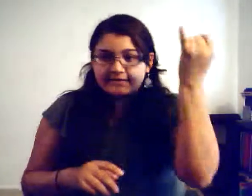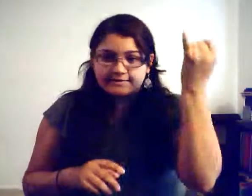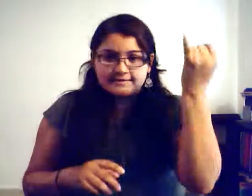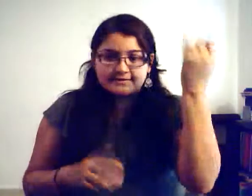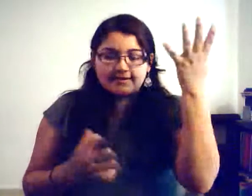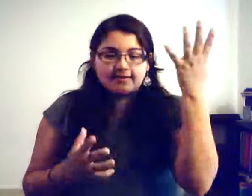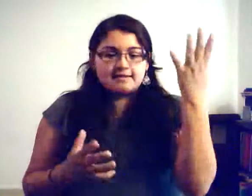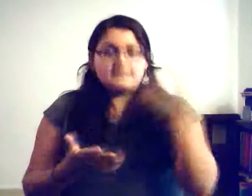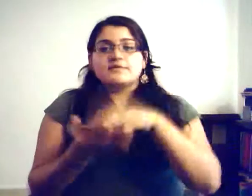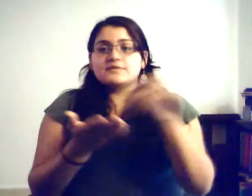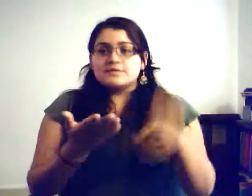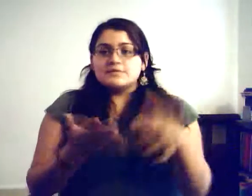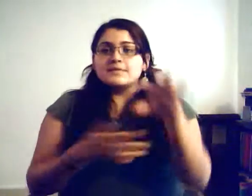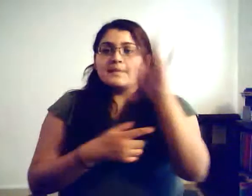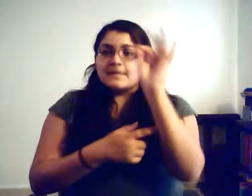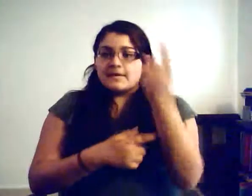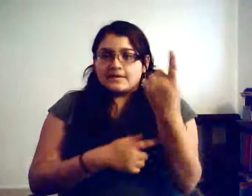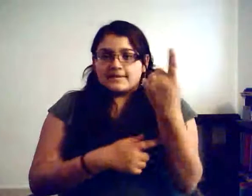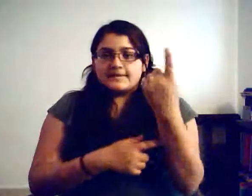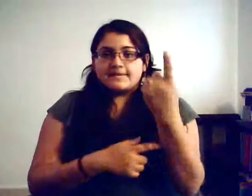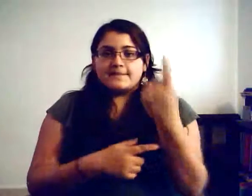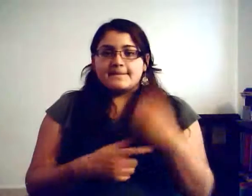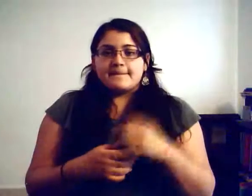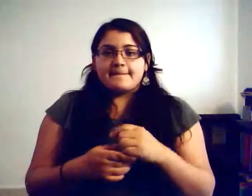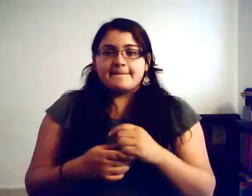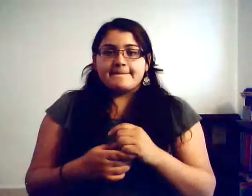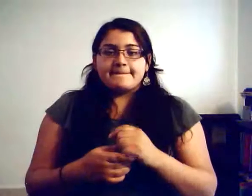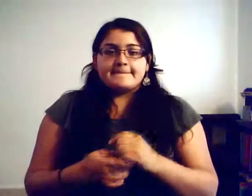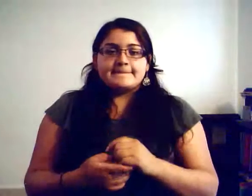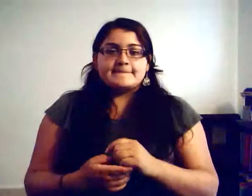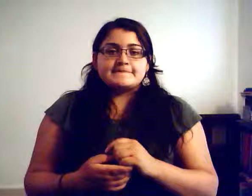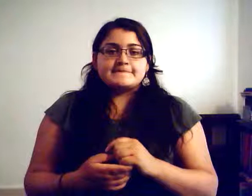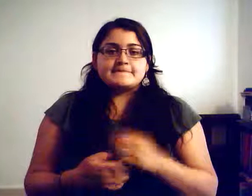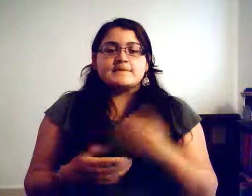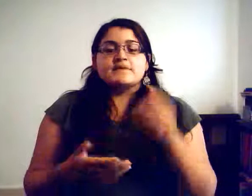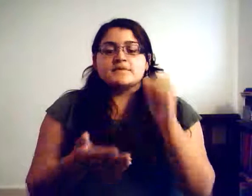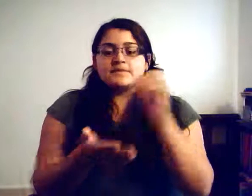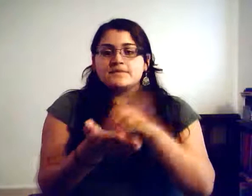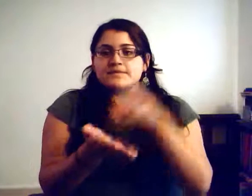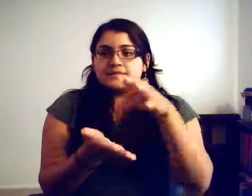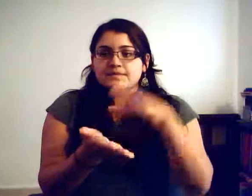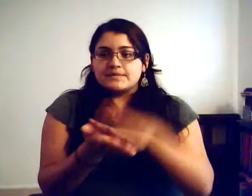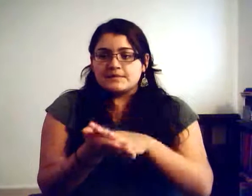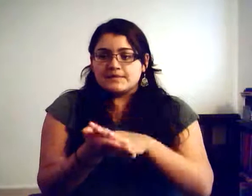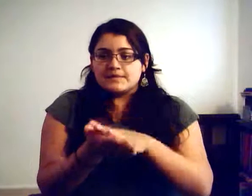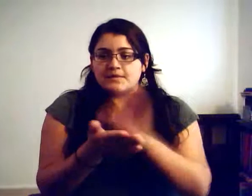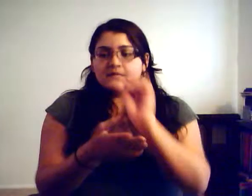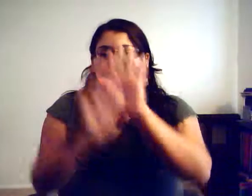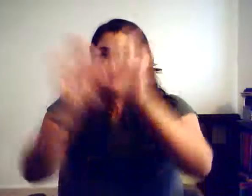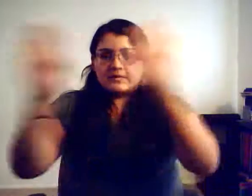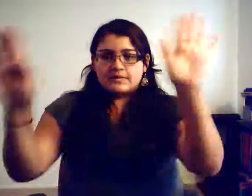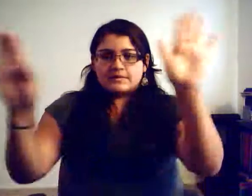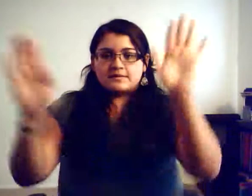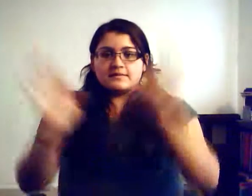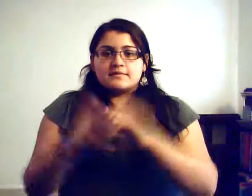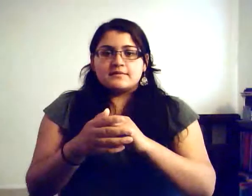So students come in, they write the name of the article, main idea, whatnot, on the board, and then everyone browses around